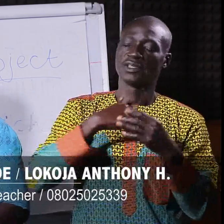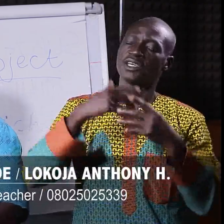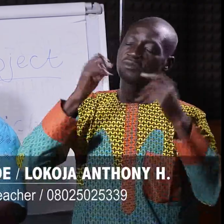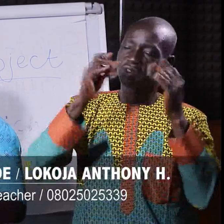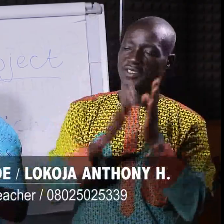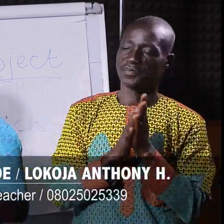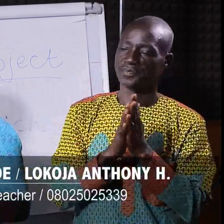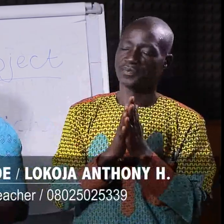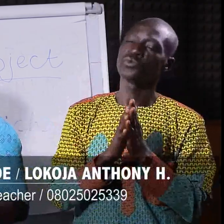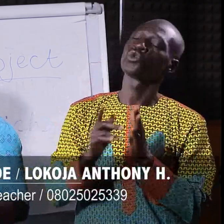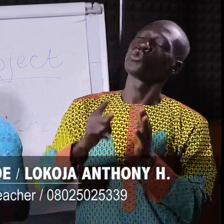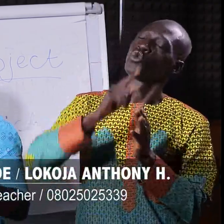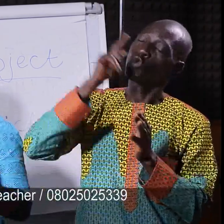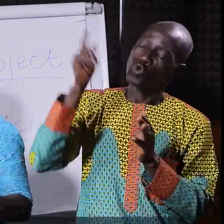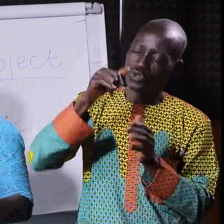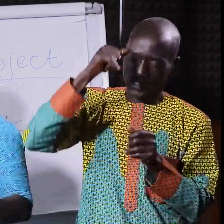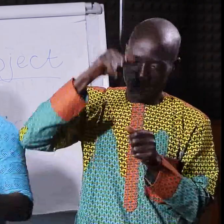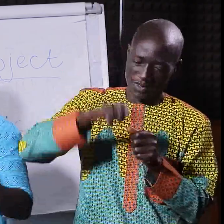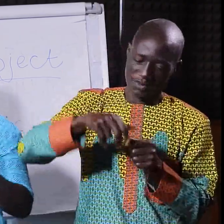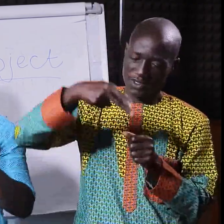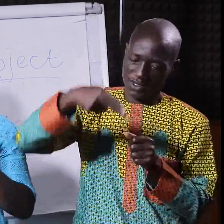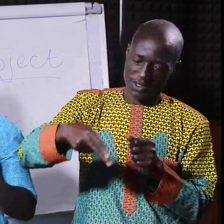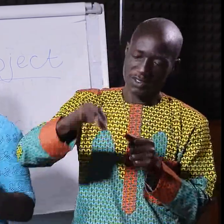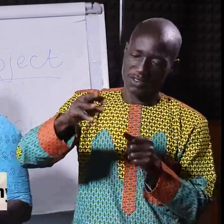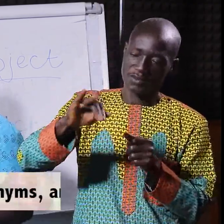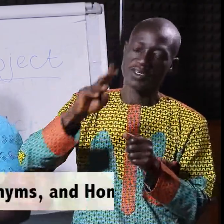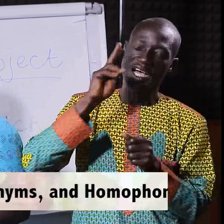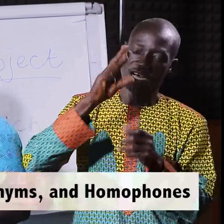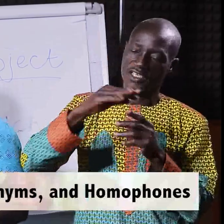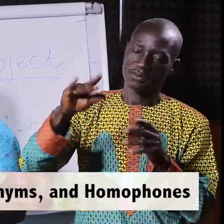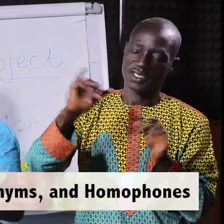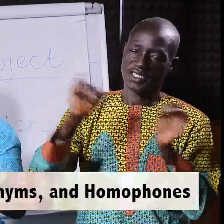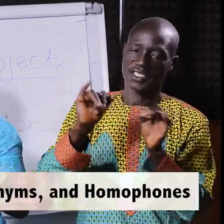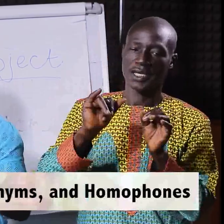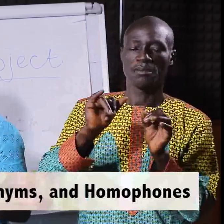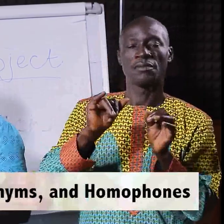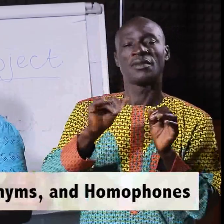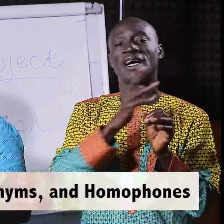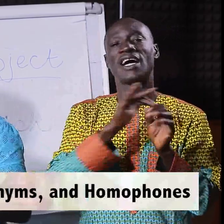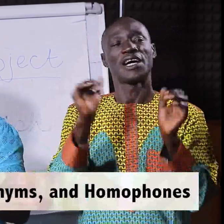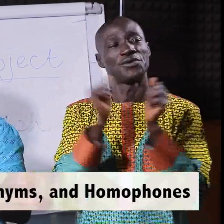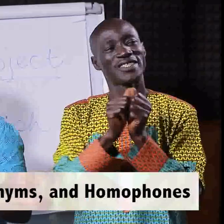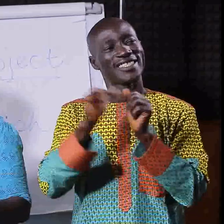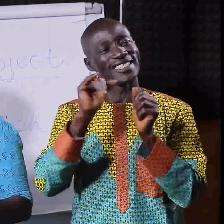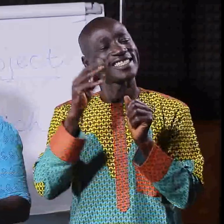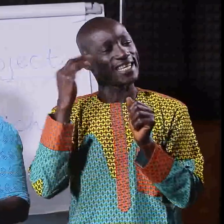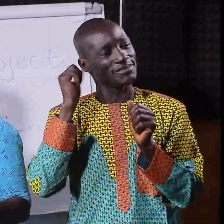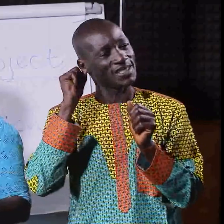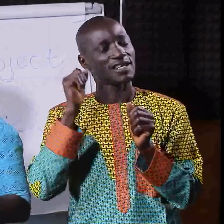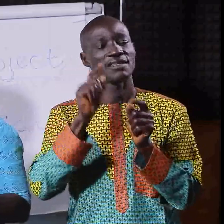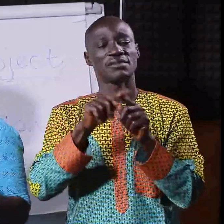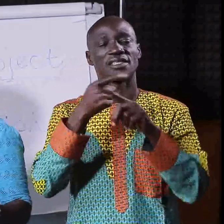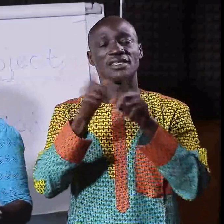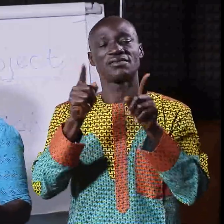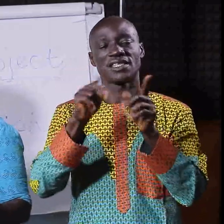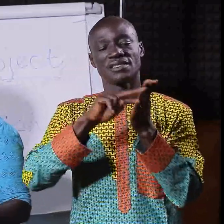on. Always remember, homonyms are spelled the same, pronounced the same, but their different meanings